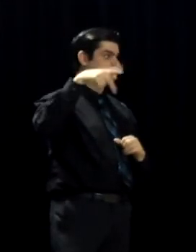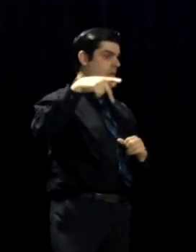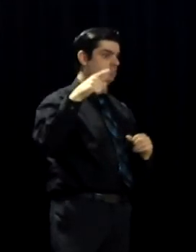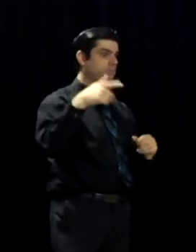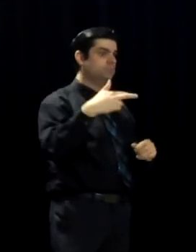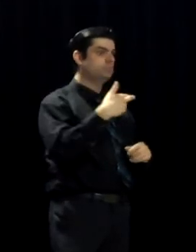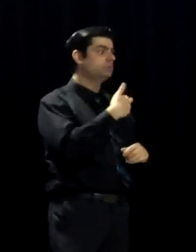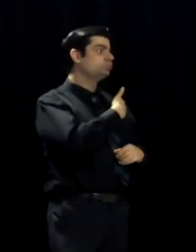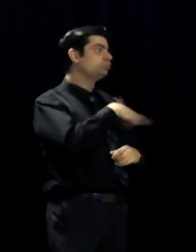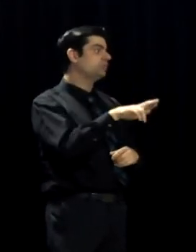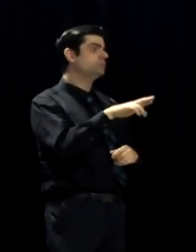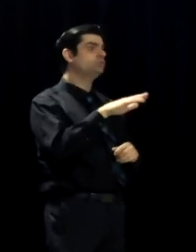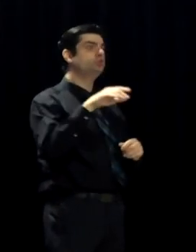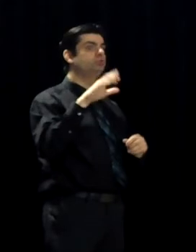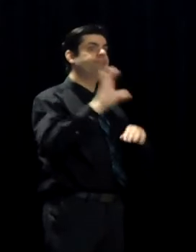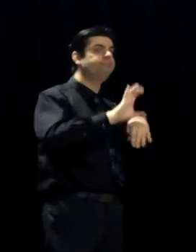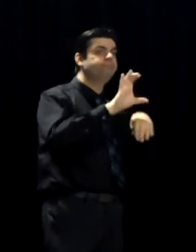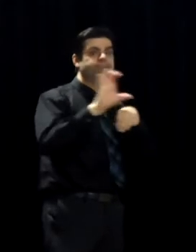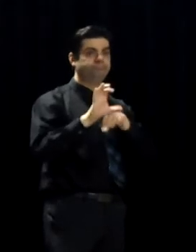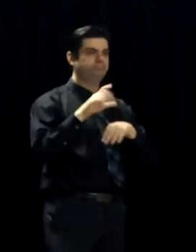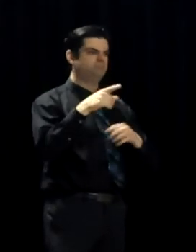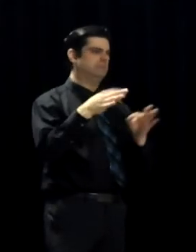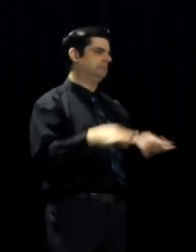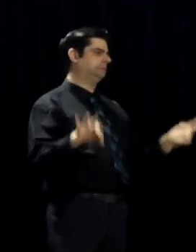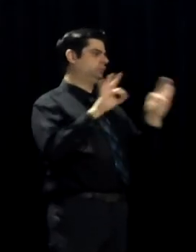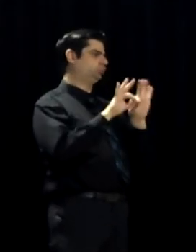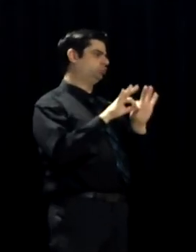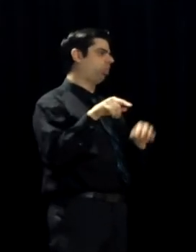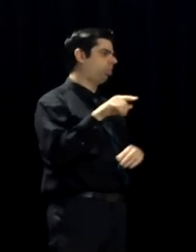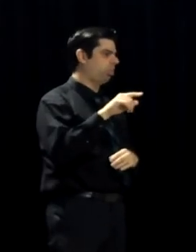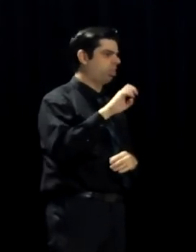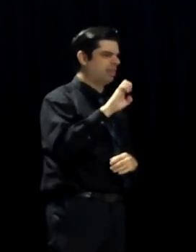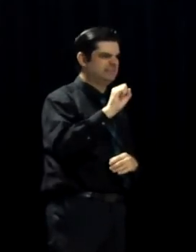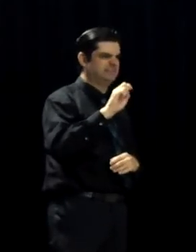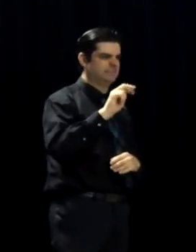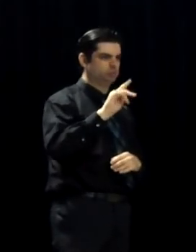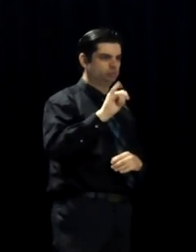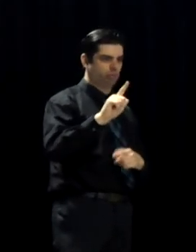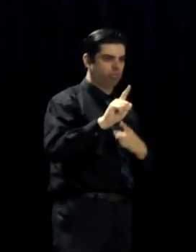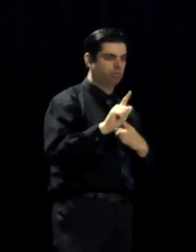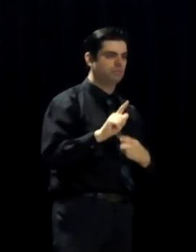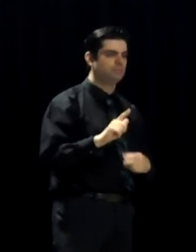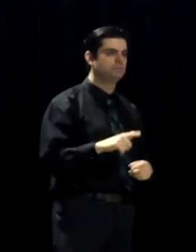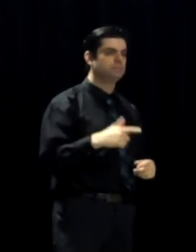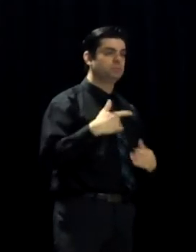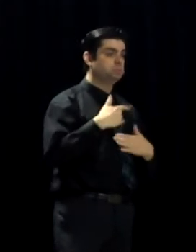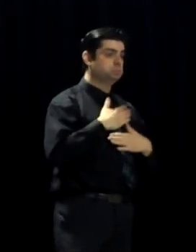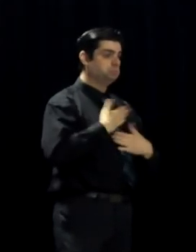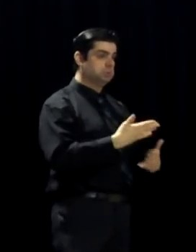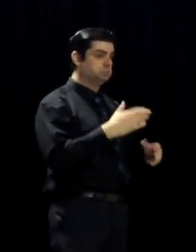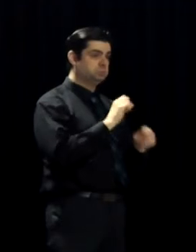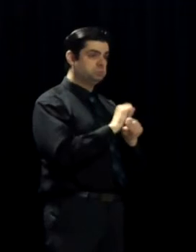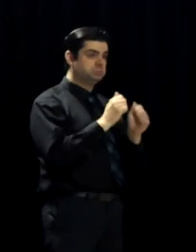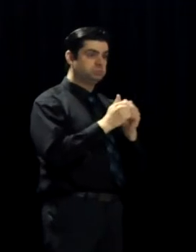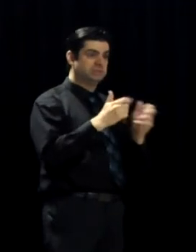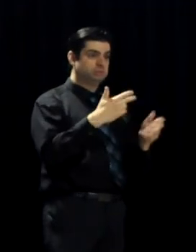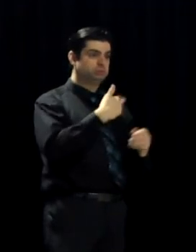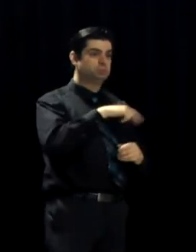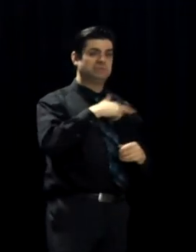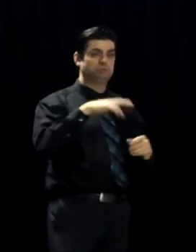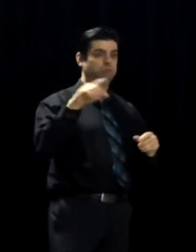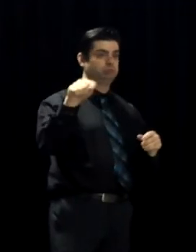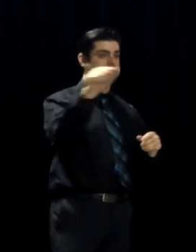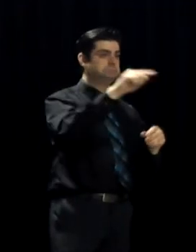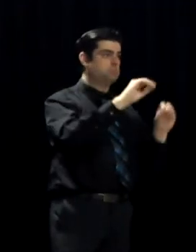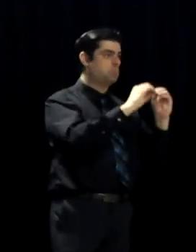give good communication and clarification on. We're willing to work with various religious institutions for outdoor